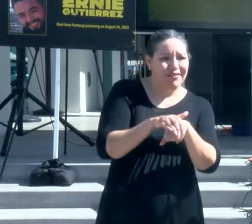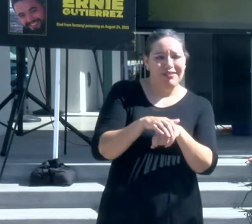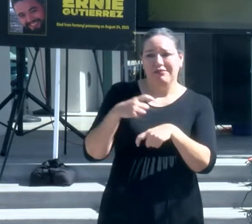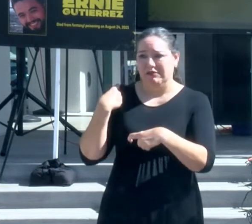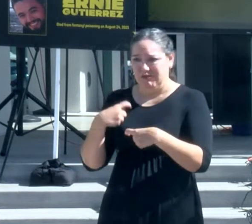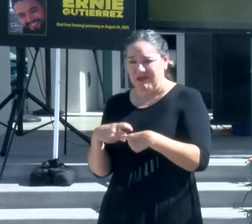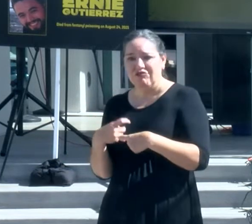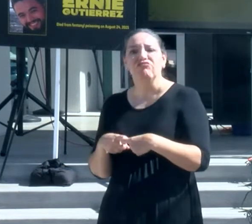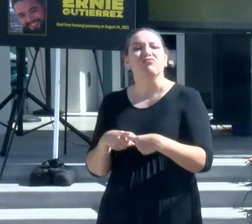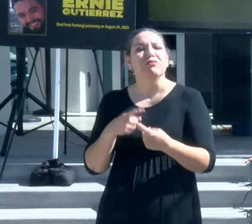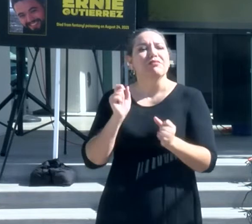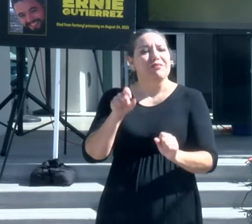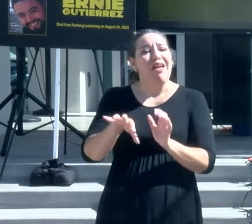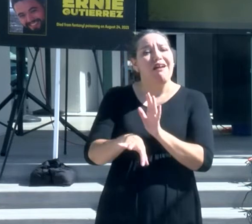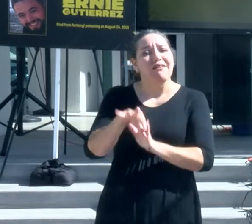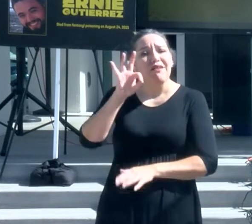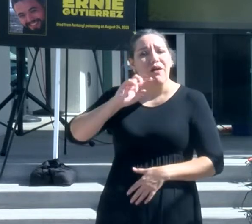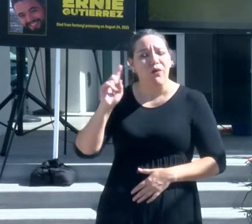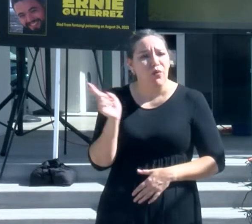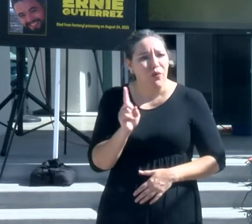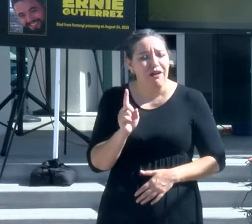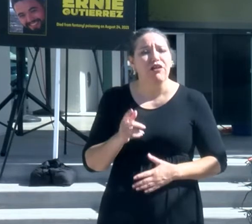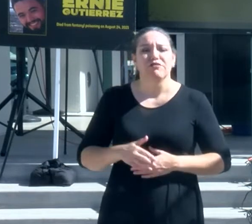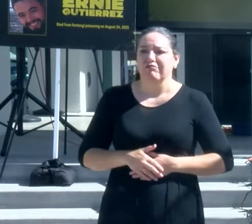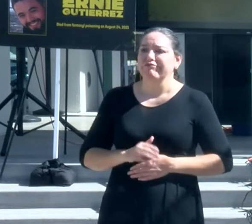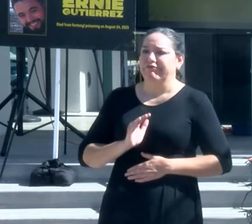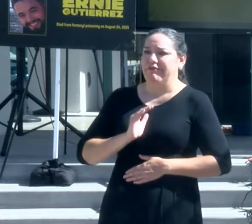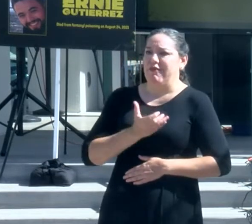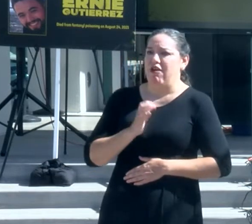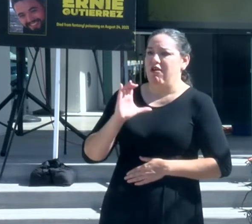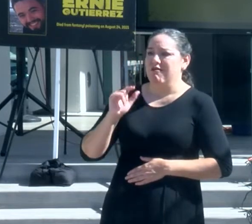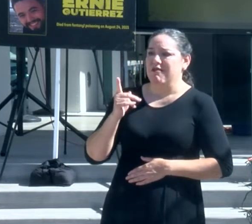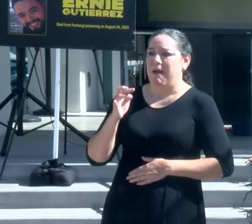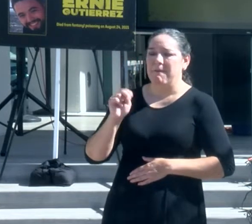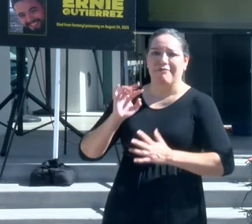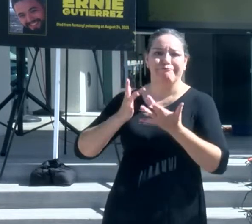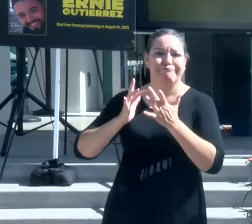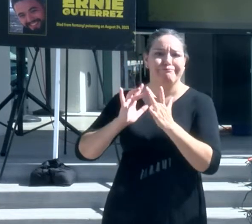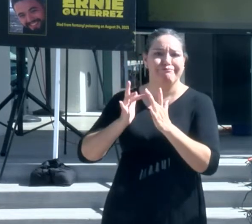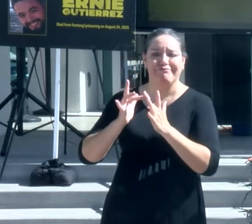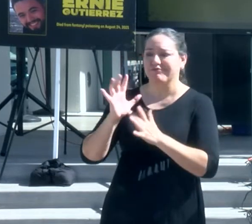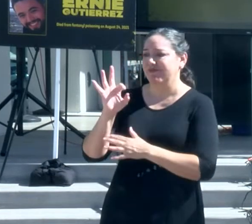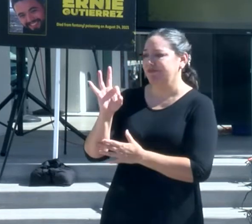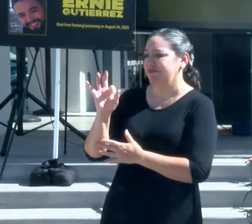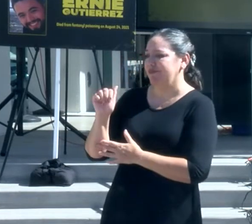Spanish, and you can find them at our campaign website,